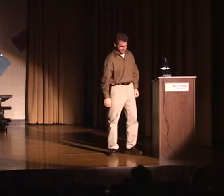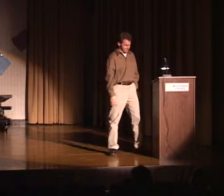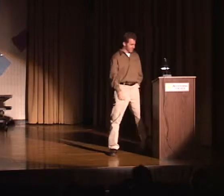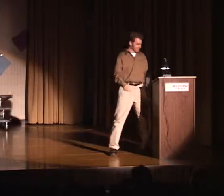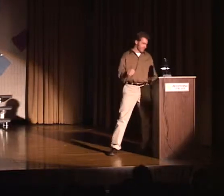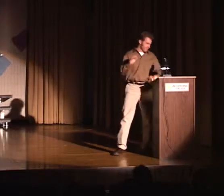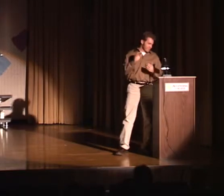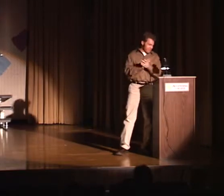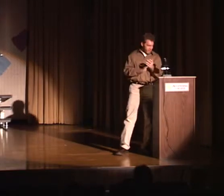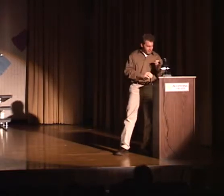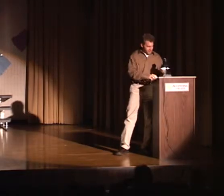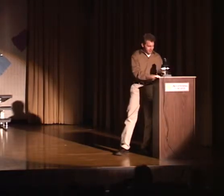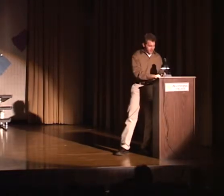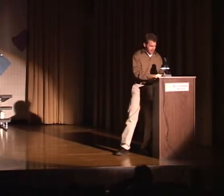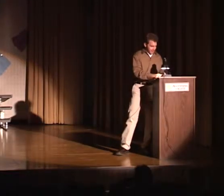here.